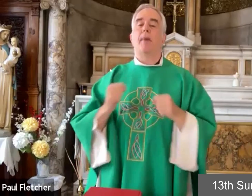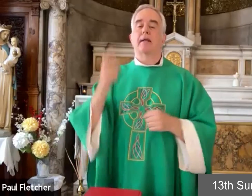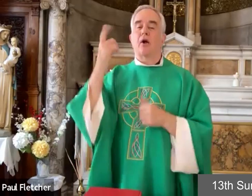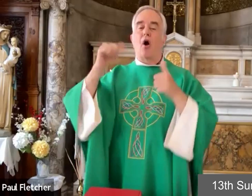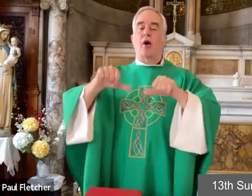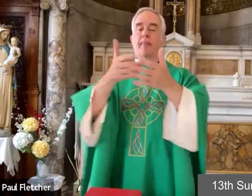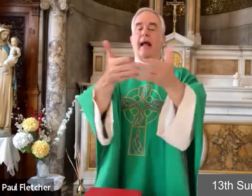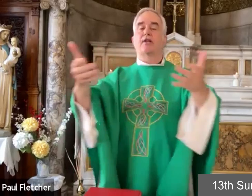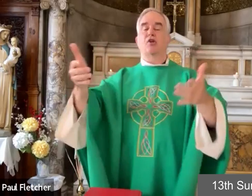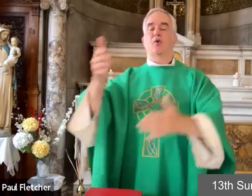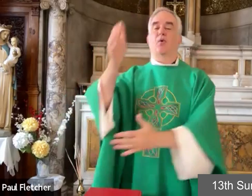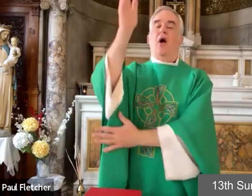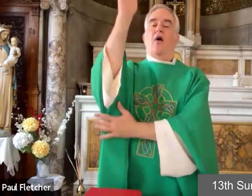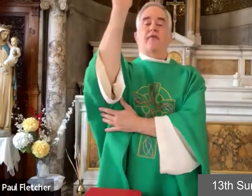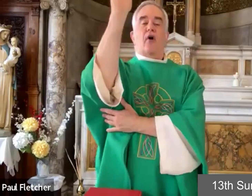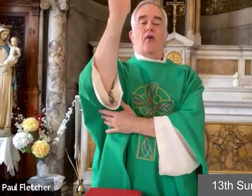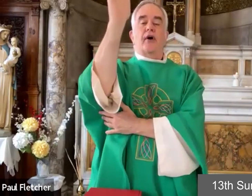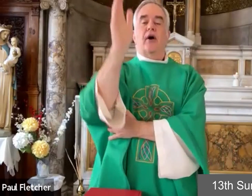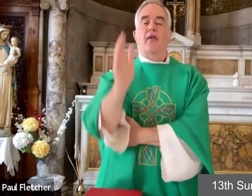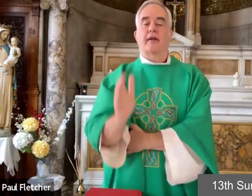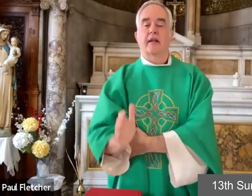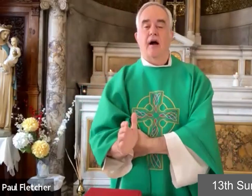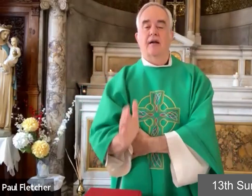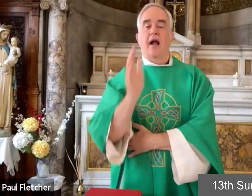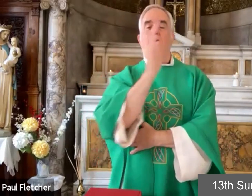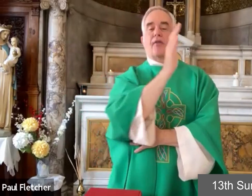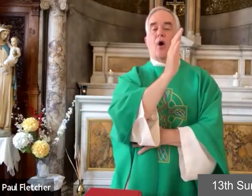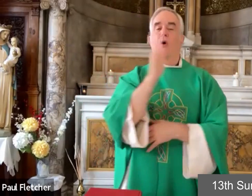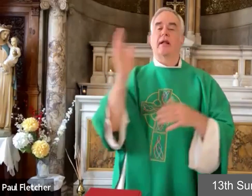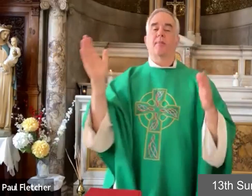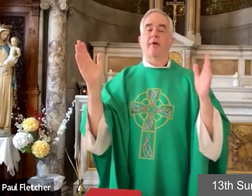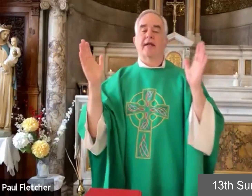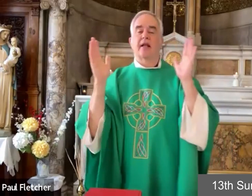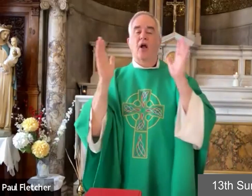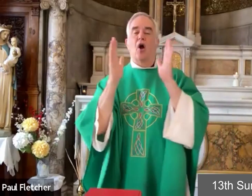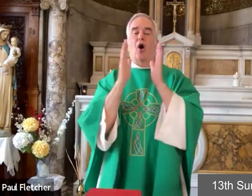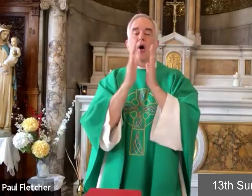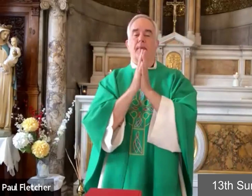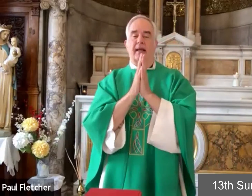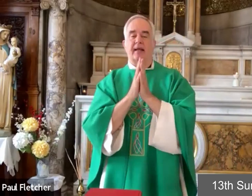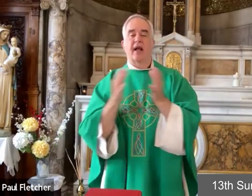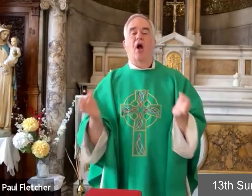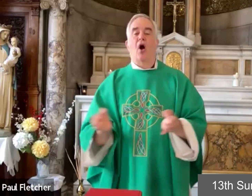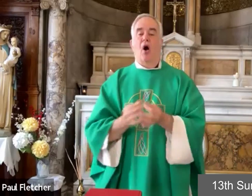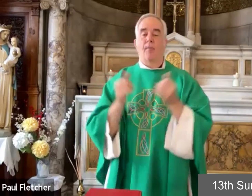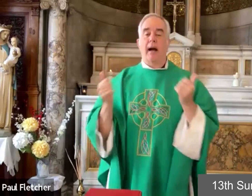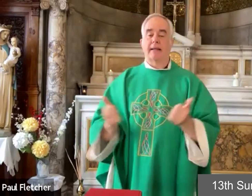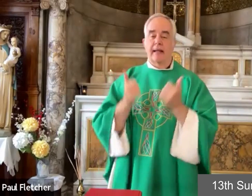Almighty God bless you, the Father, the Son, and the Holy Spirit. Amen. Almighty